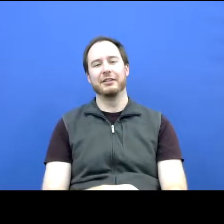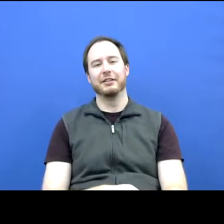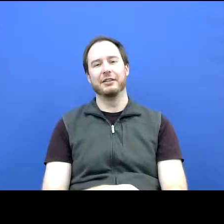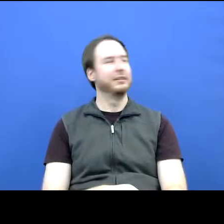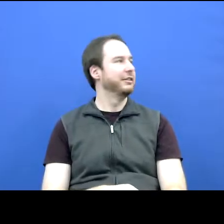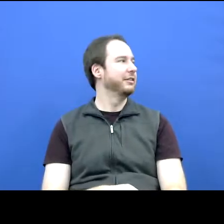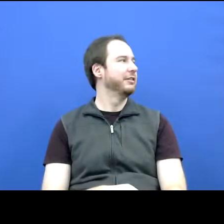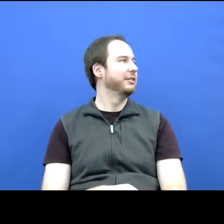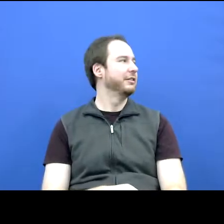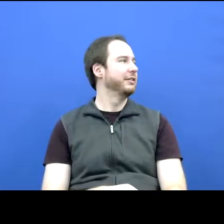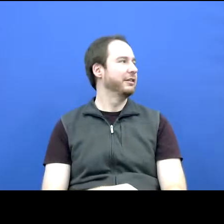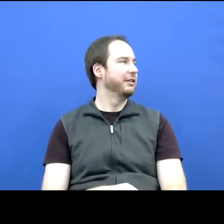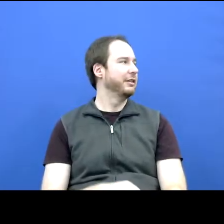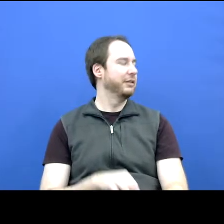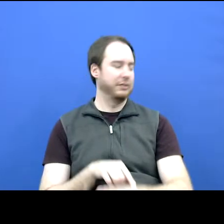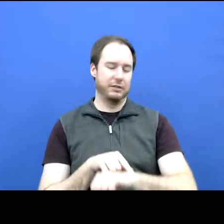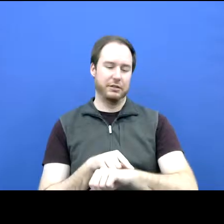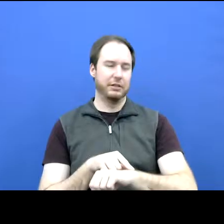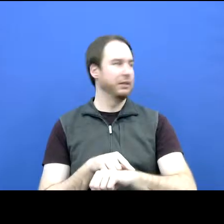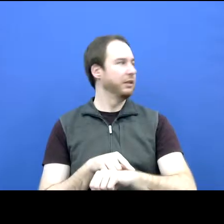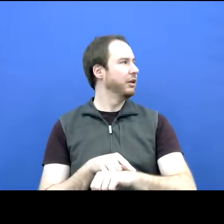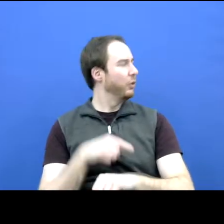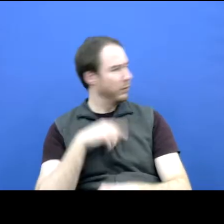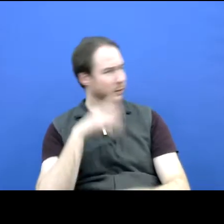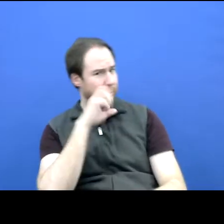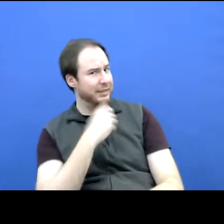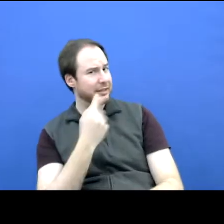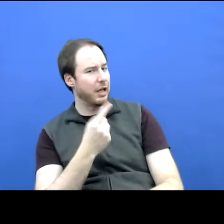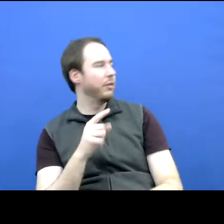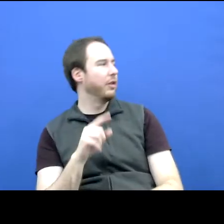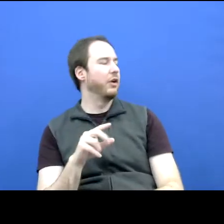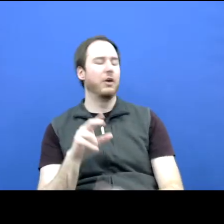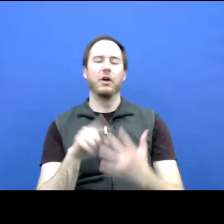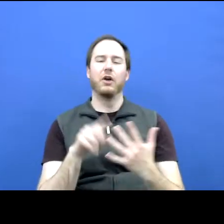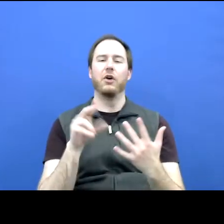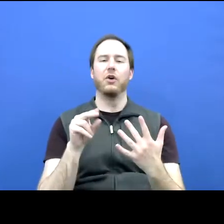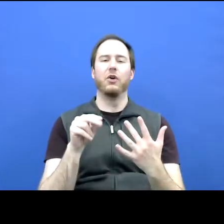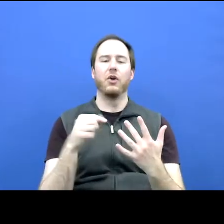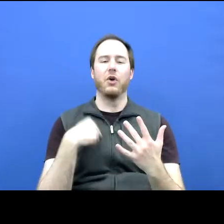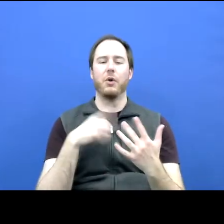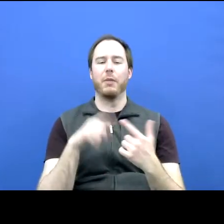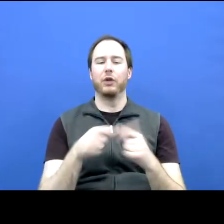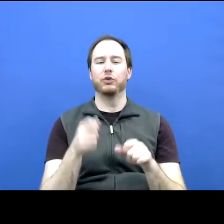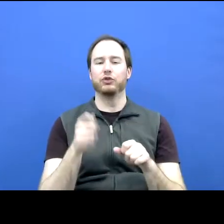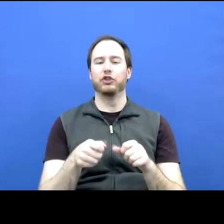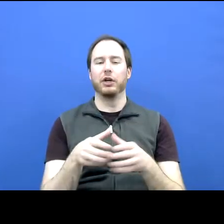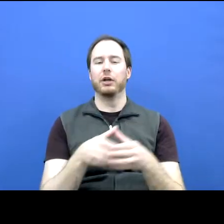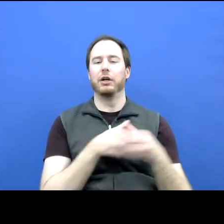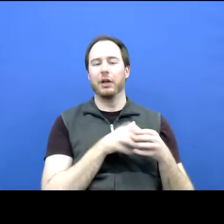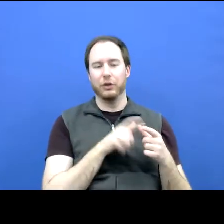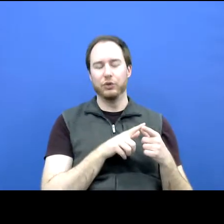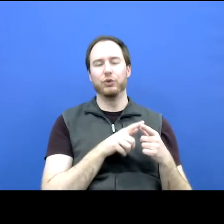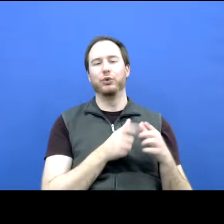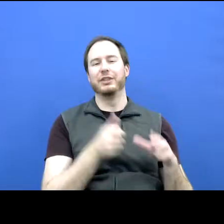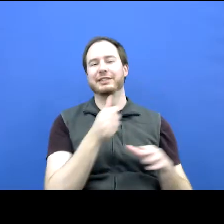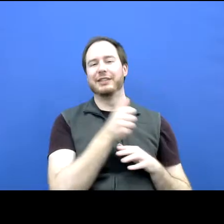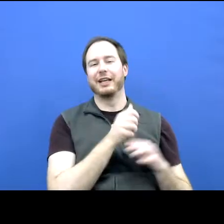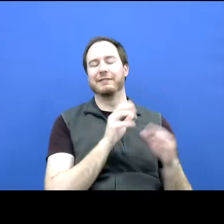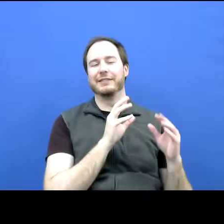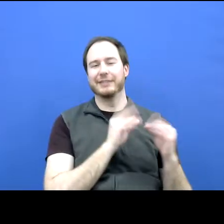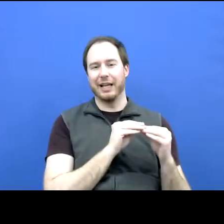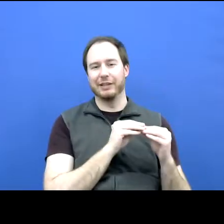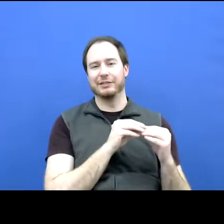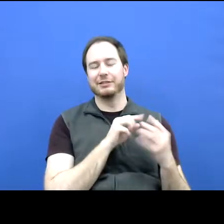oh, look at that. Did we miss something? No, I do. We're going to adjourn to an executive session.